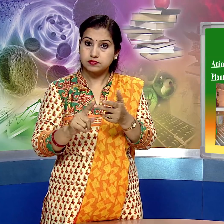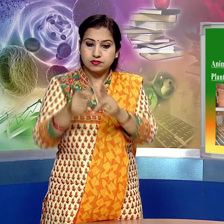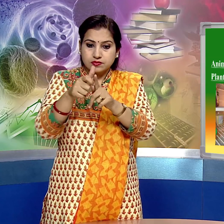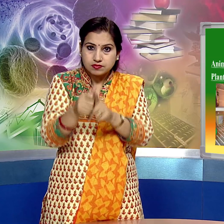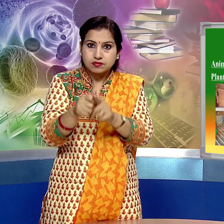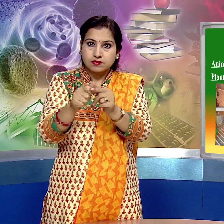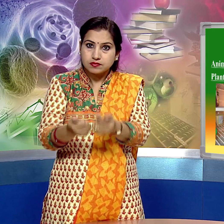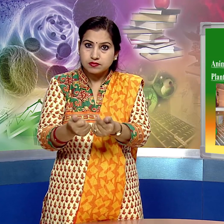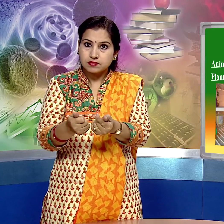nuts,